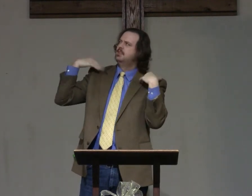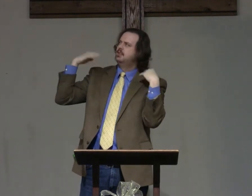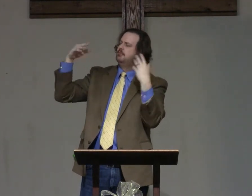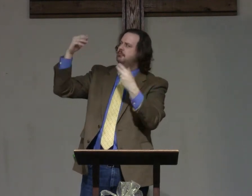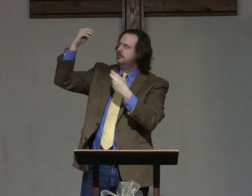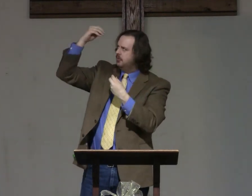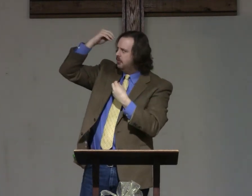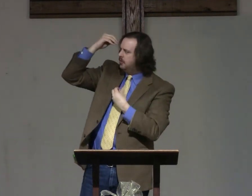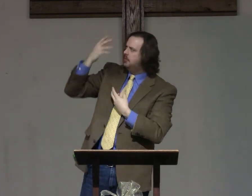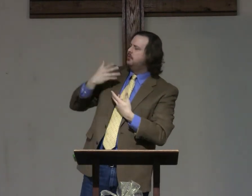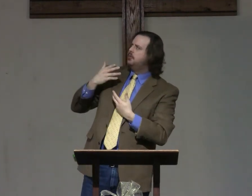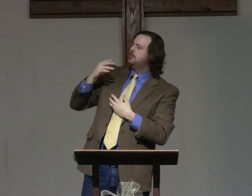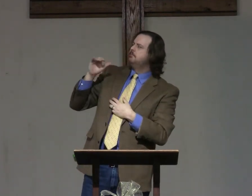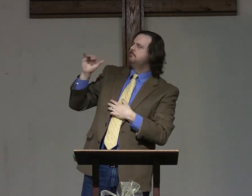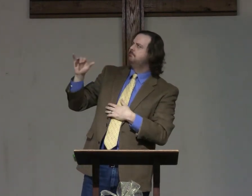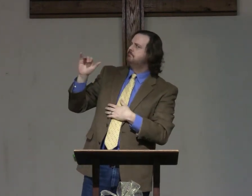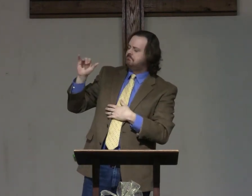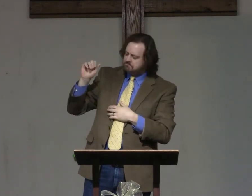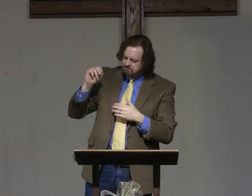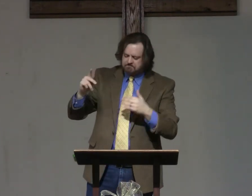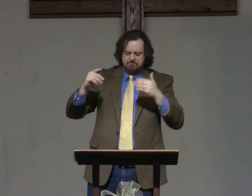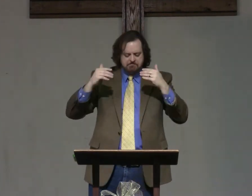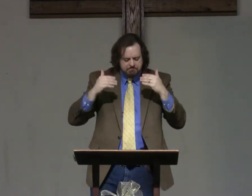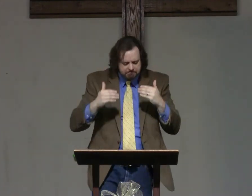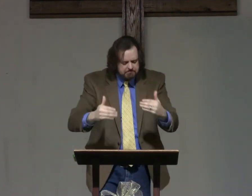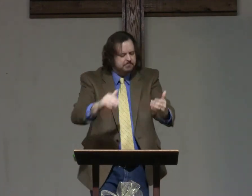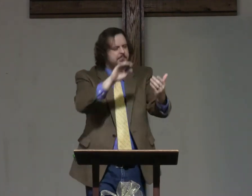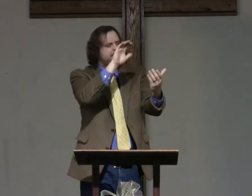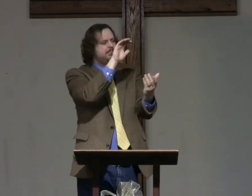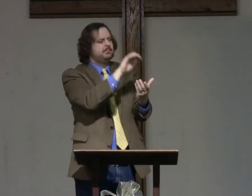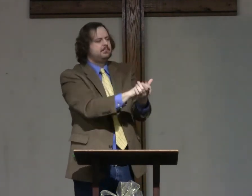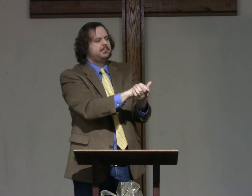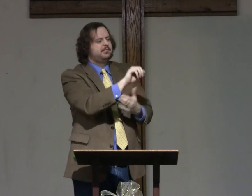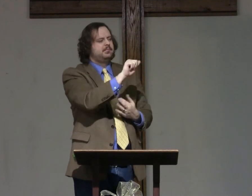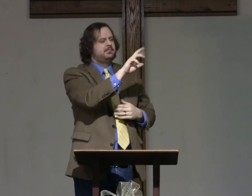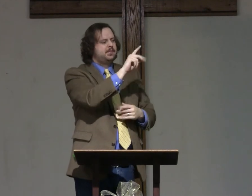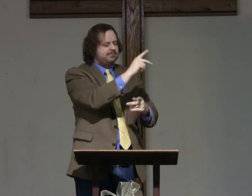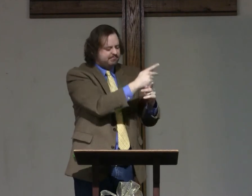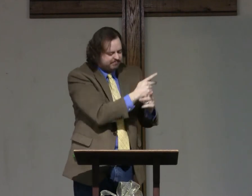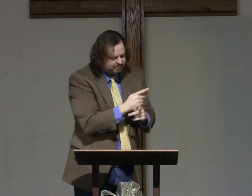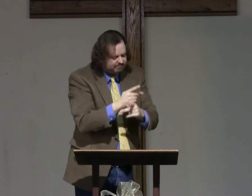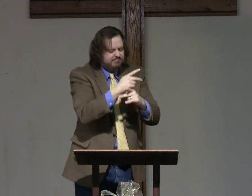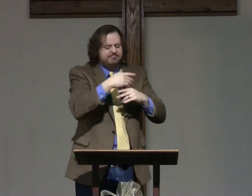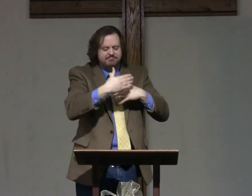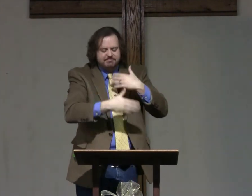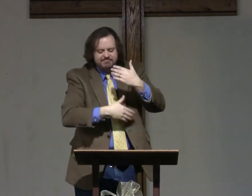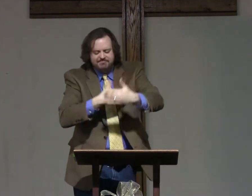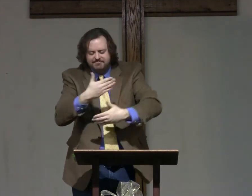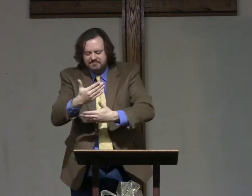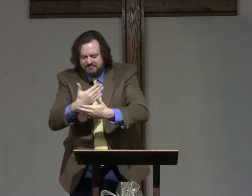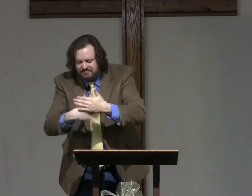And so Joseph had this dream that the angel was telling him to take Mary as his